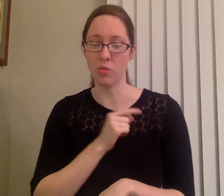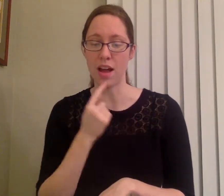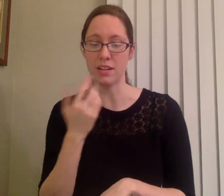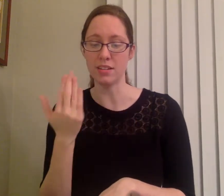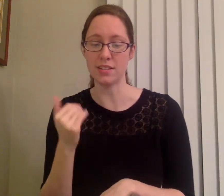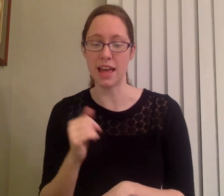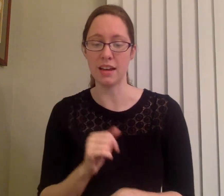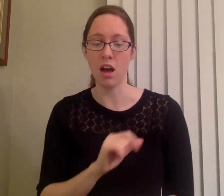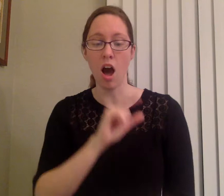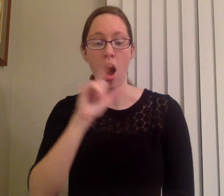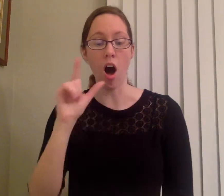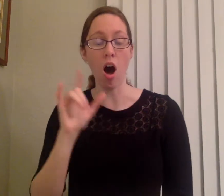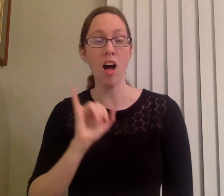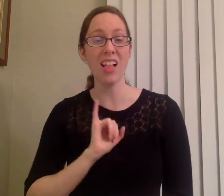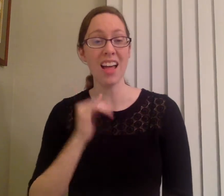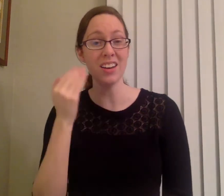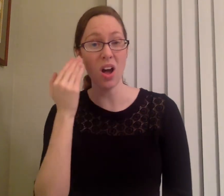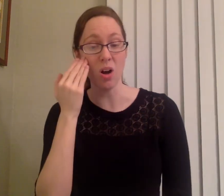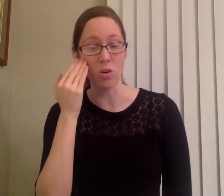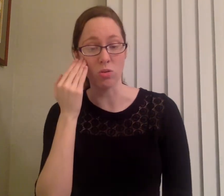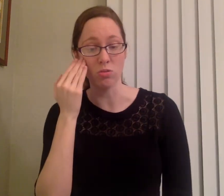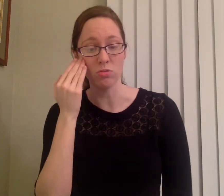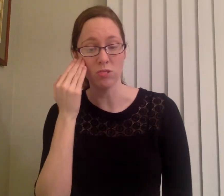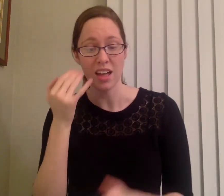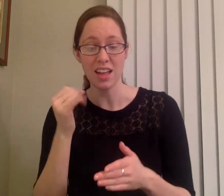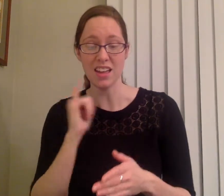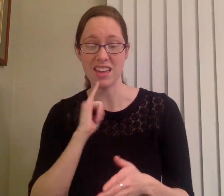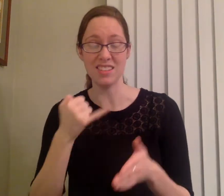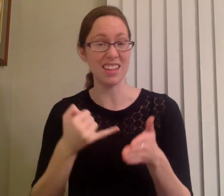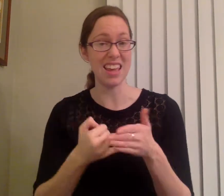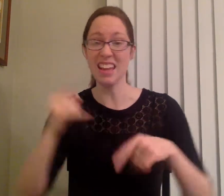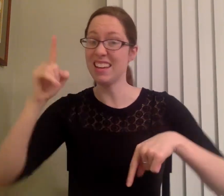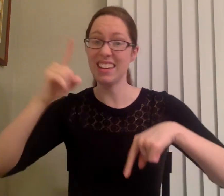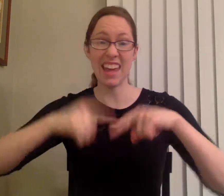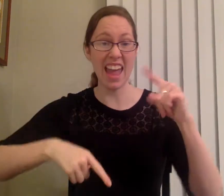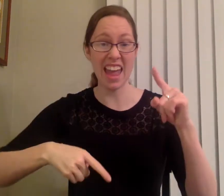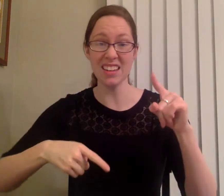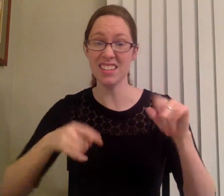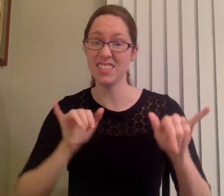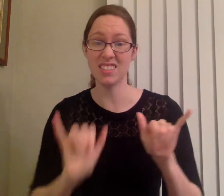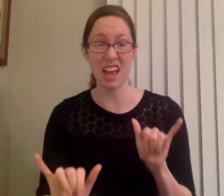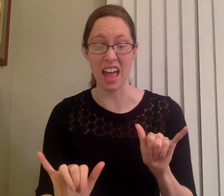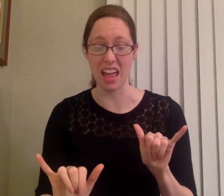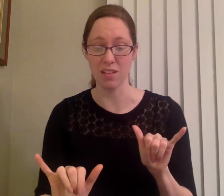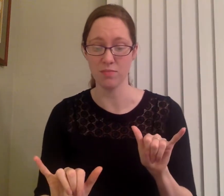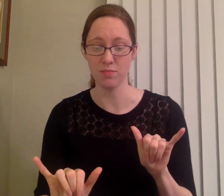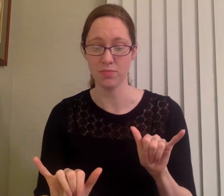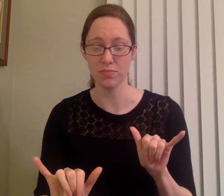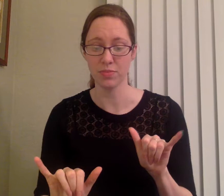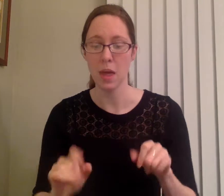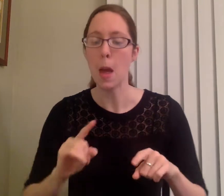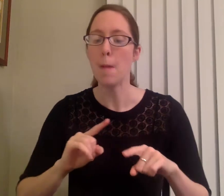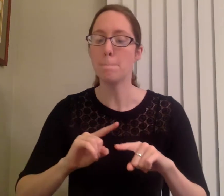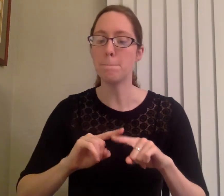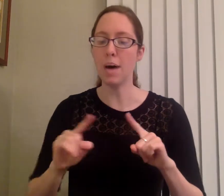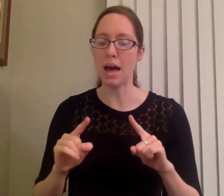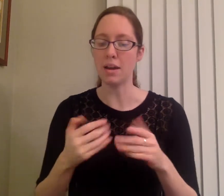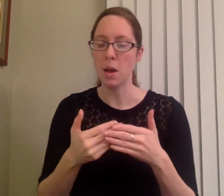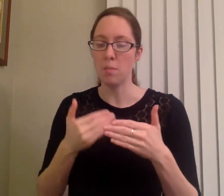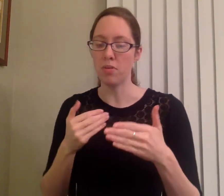Grunt said, all I know is it can't stay. But